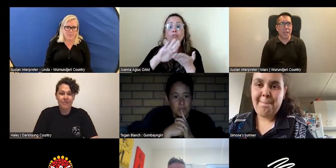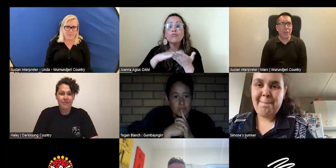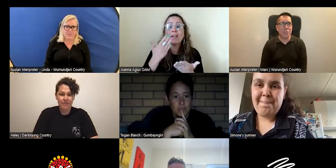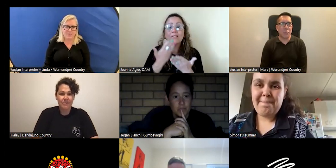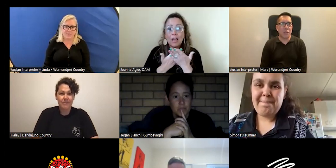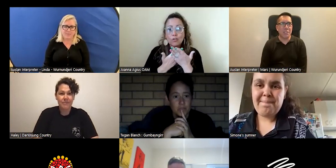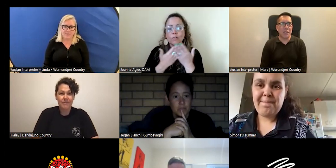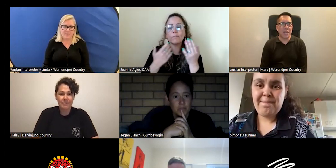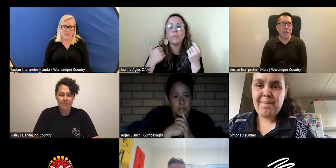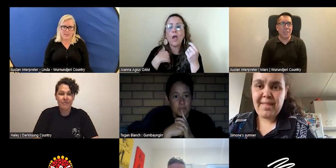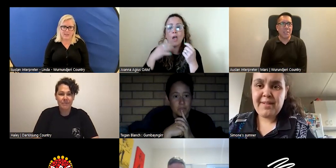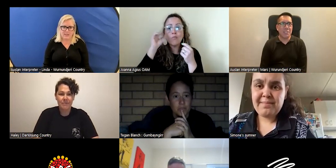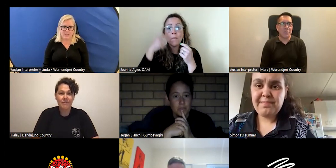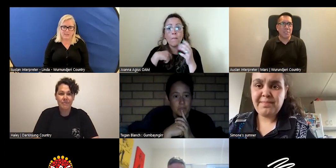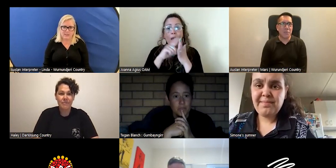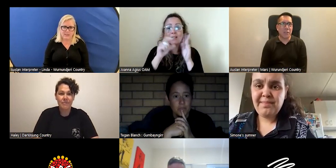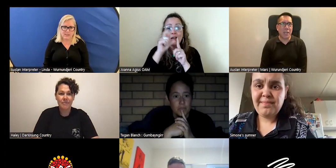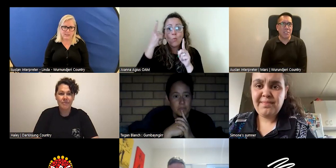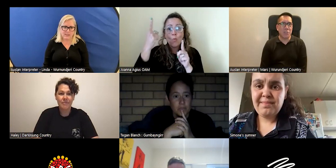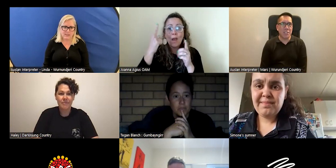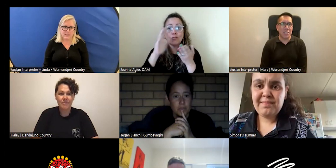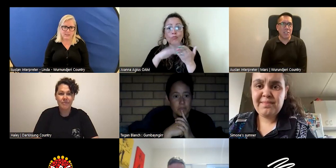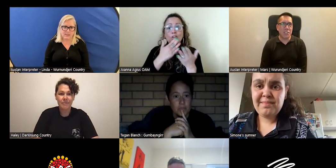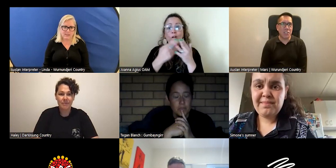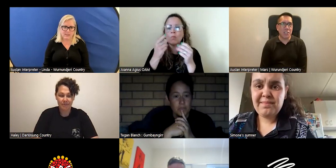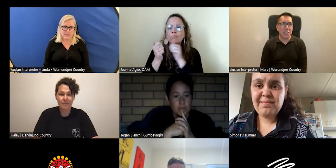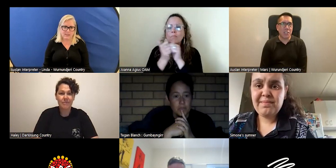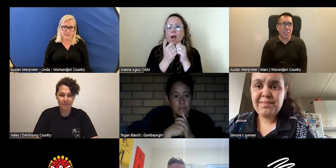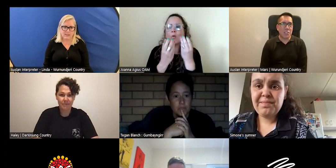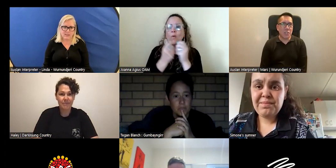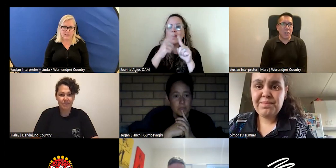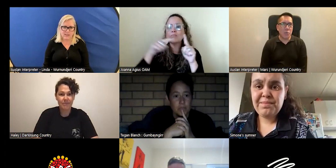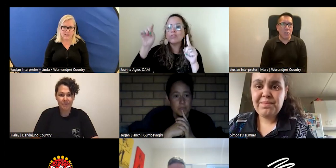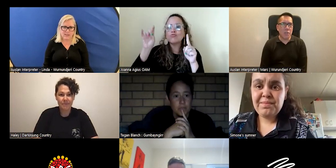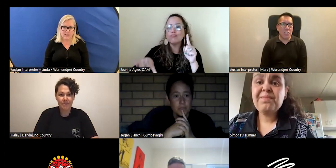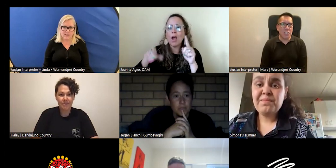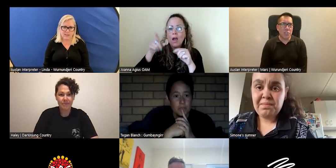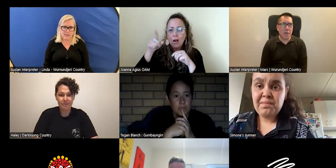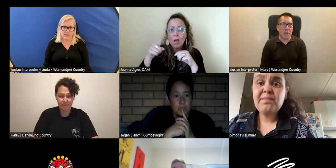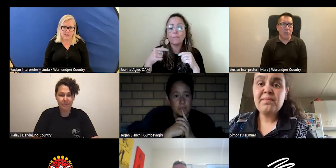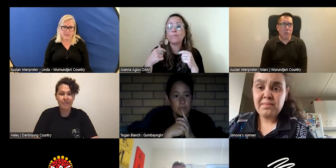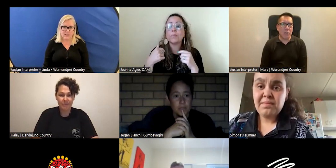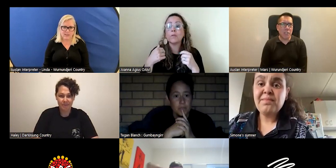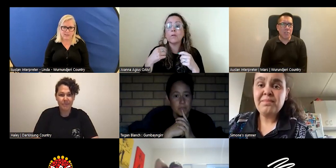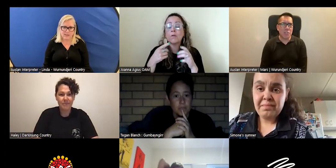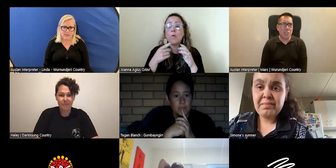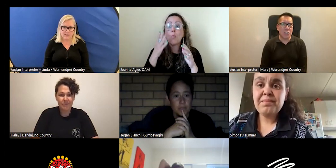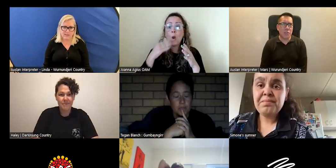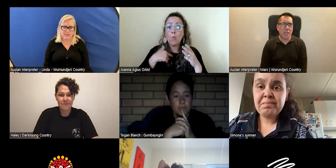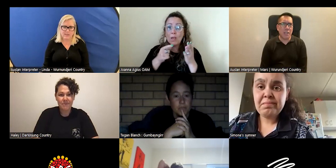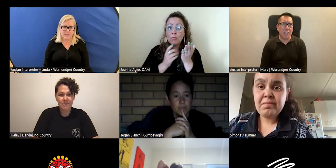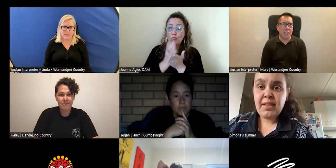just want to add on to what Tegan and some have said in regards to translation. So I did one translation. I was partnering with